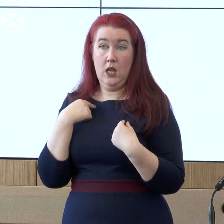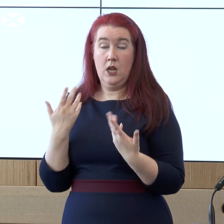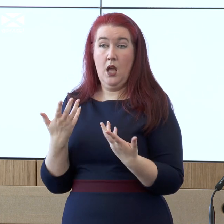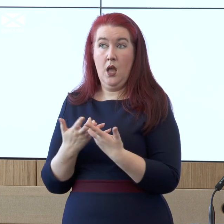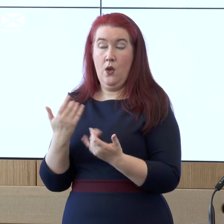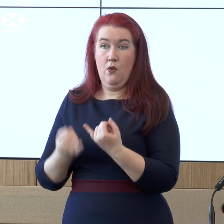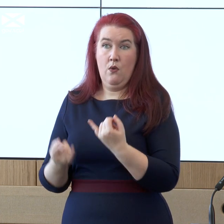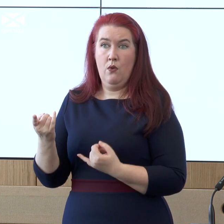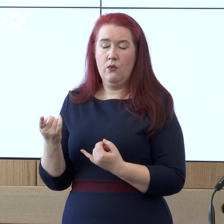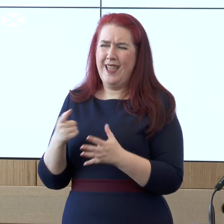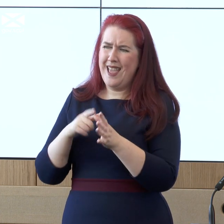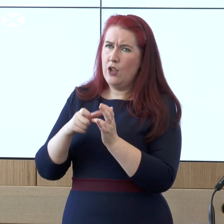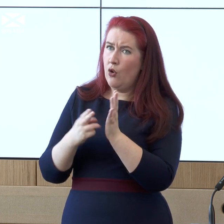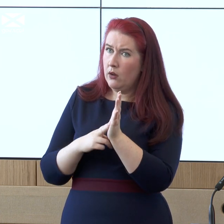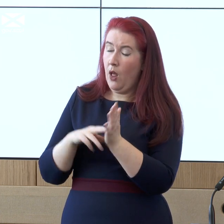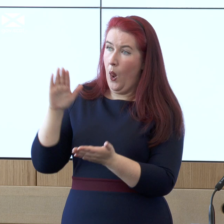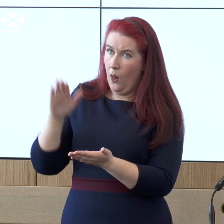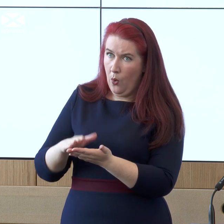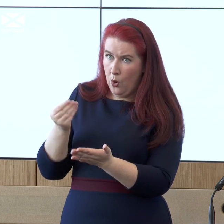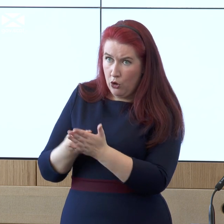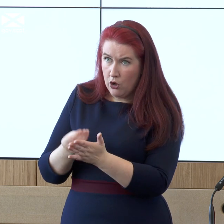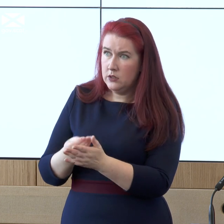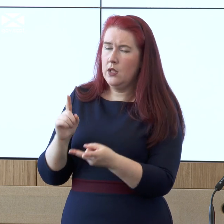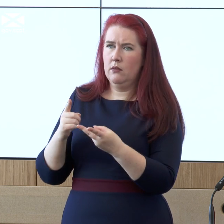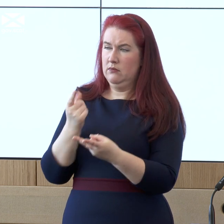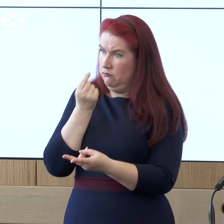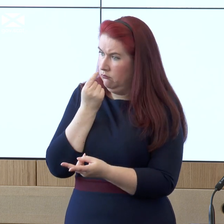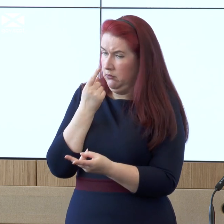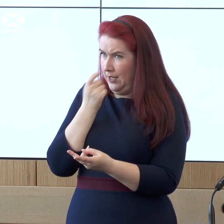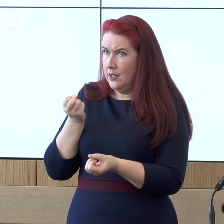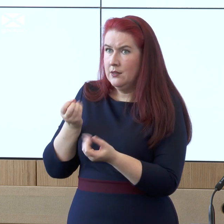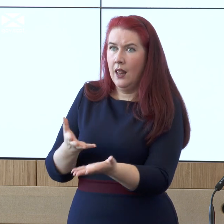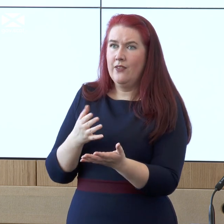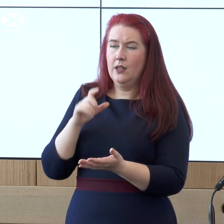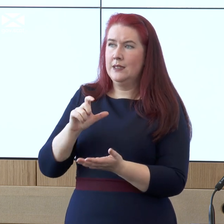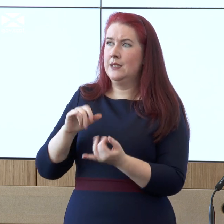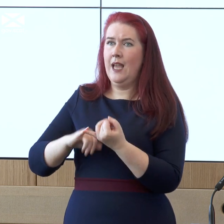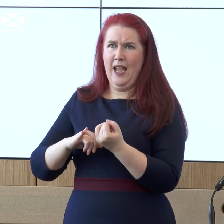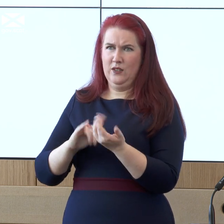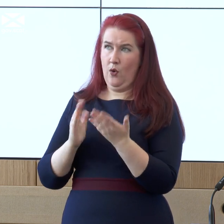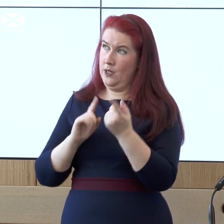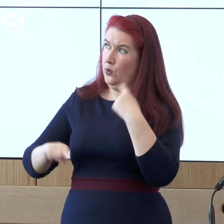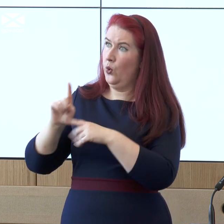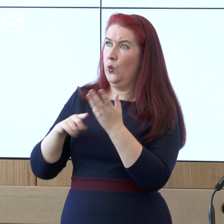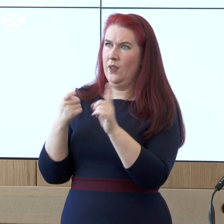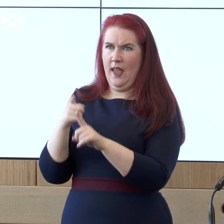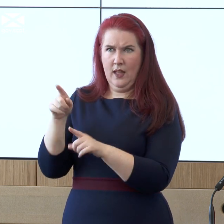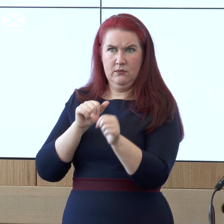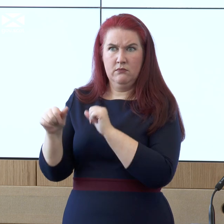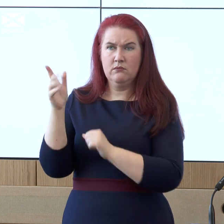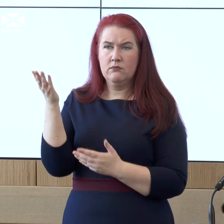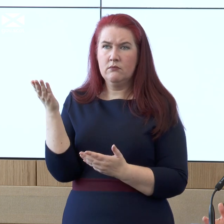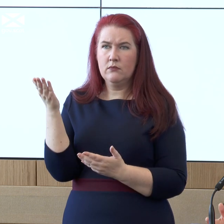Acorn is the lowest cost and most deliverable planned CCS project anywhere in the UK. And the Scottish cluster would